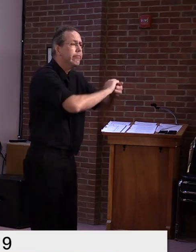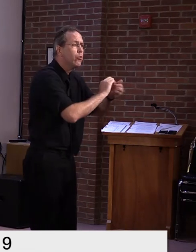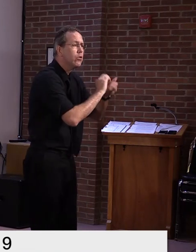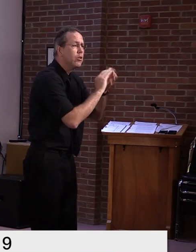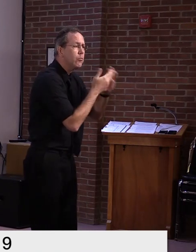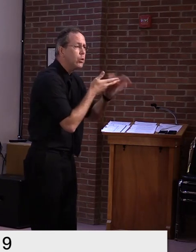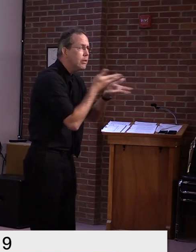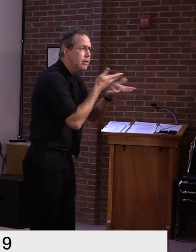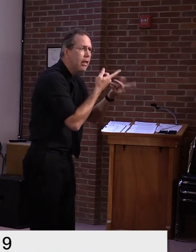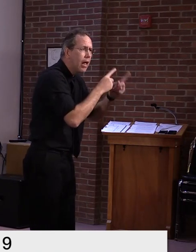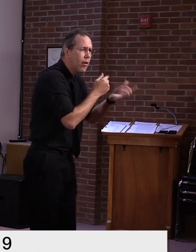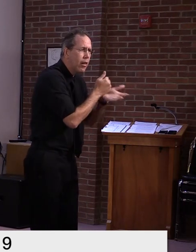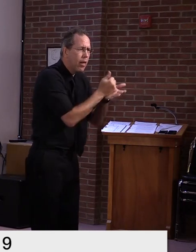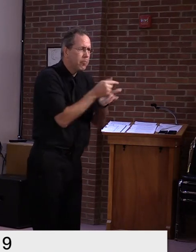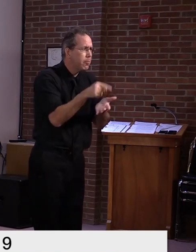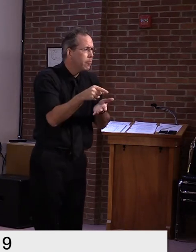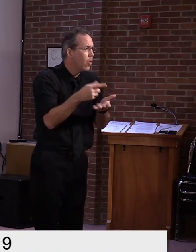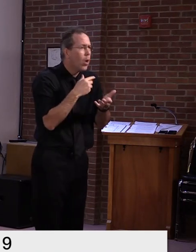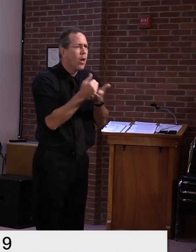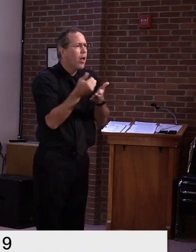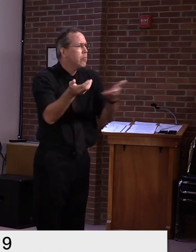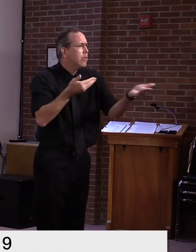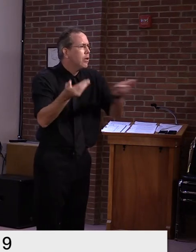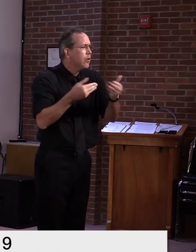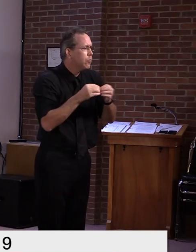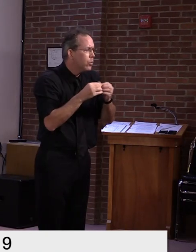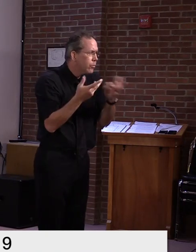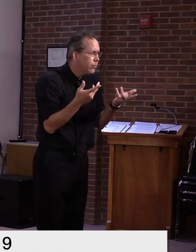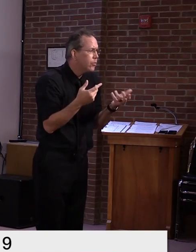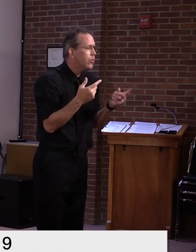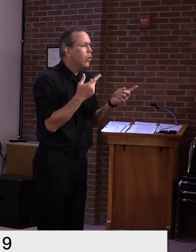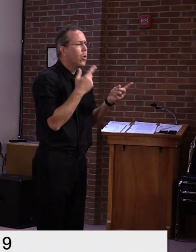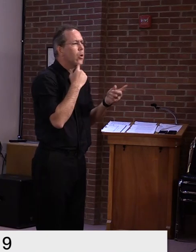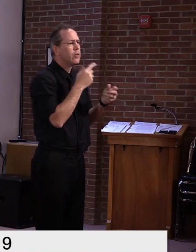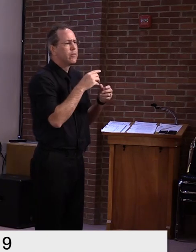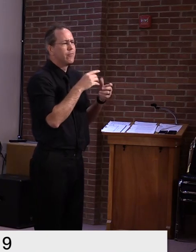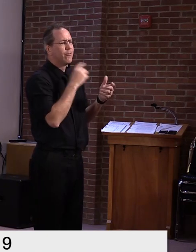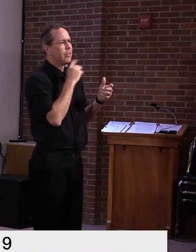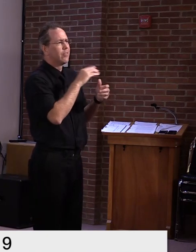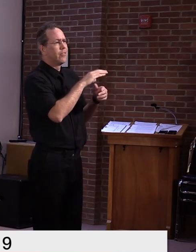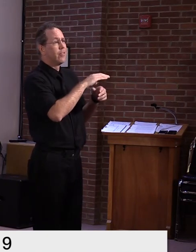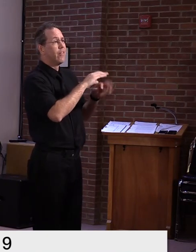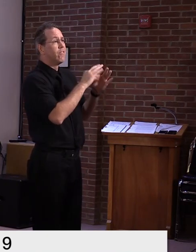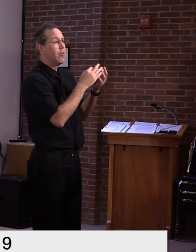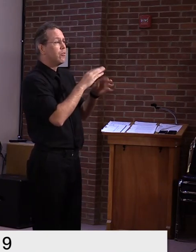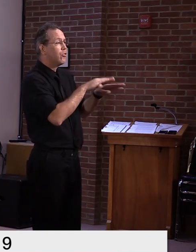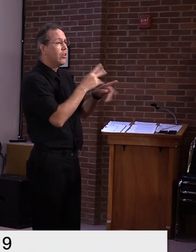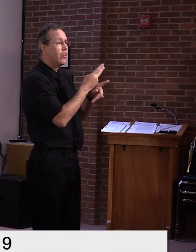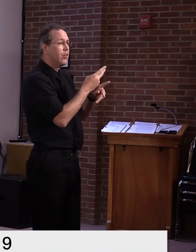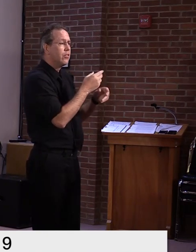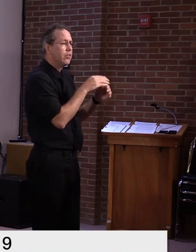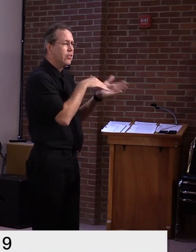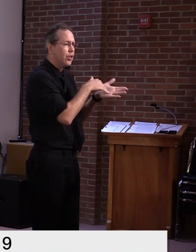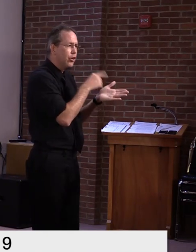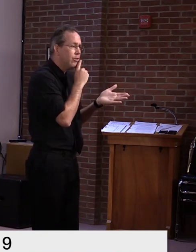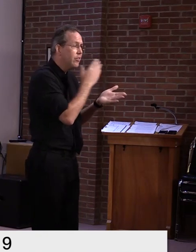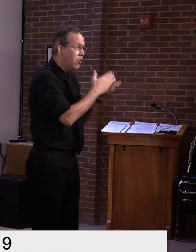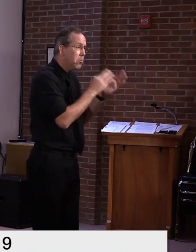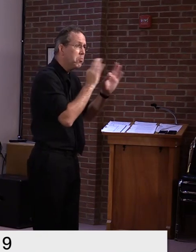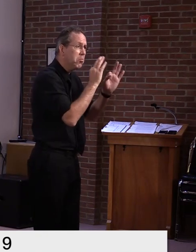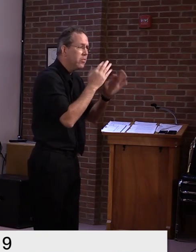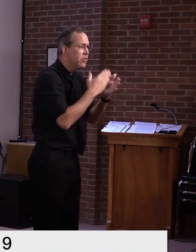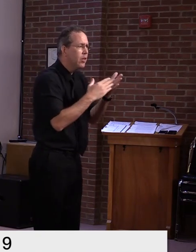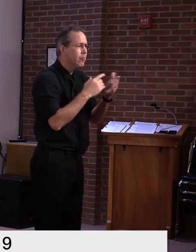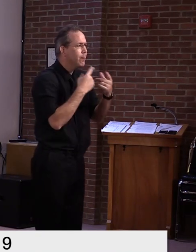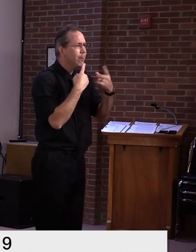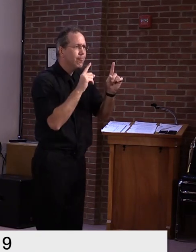of care. We want to be extremely careful here not to destabilize what we've already done in the system,